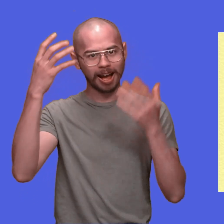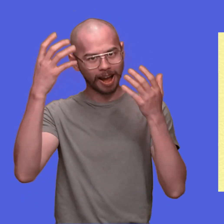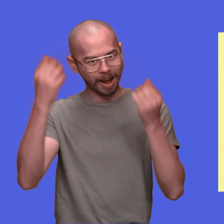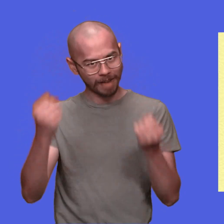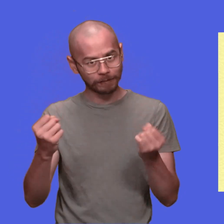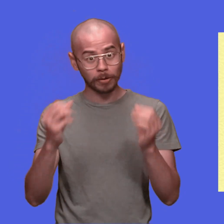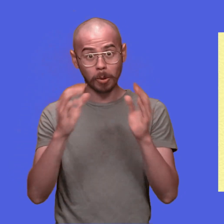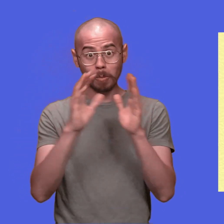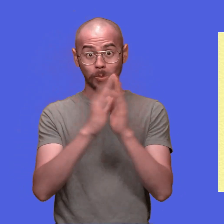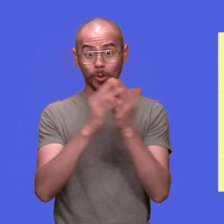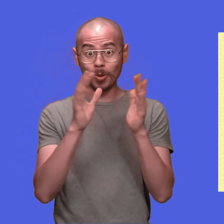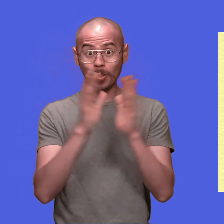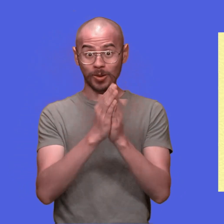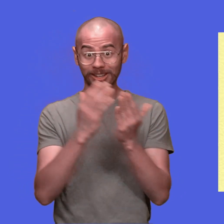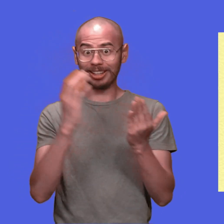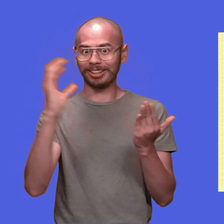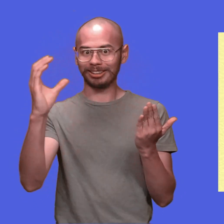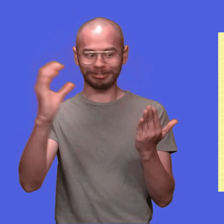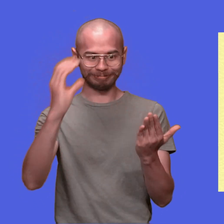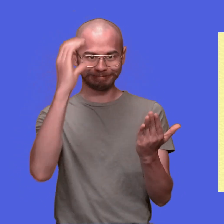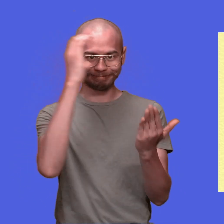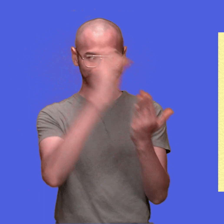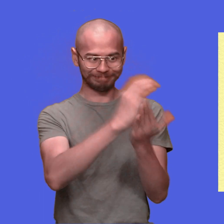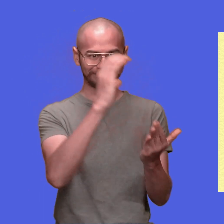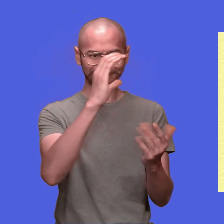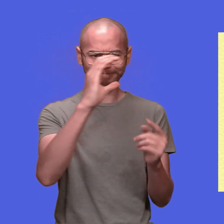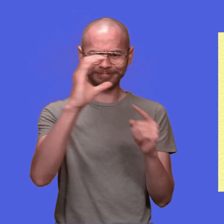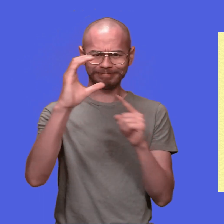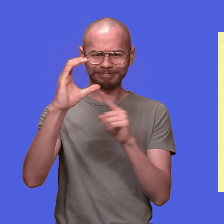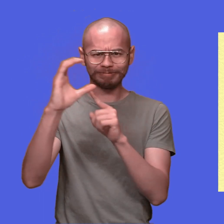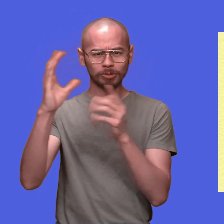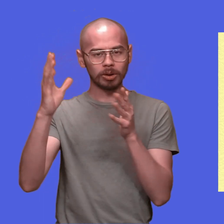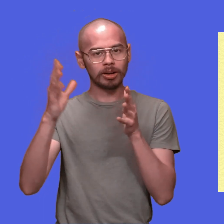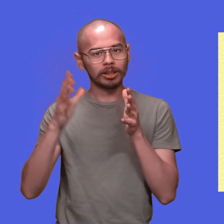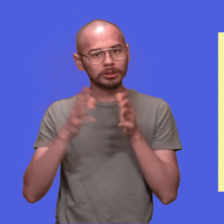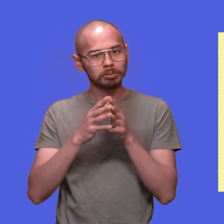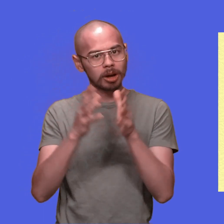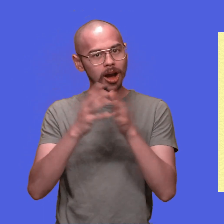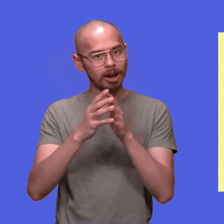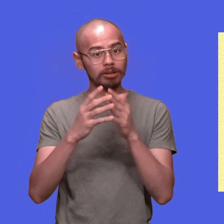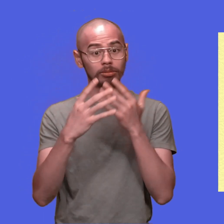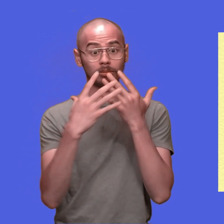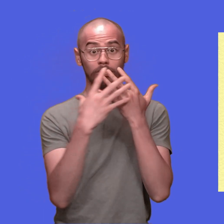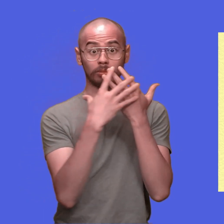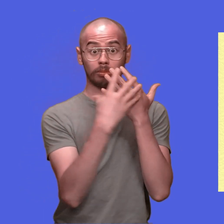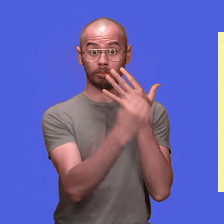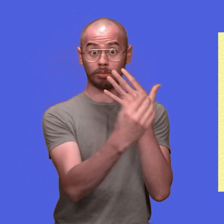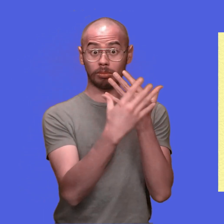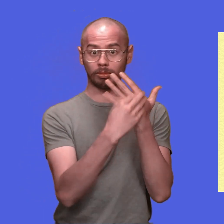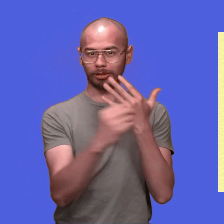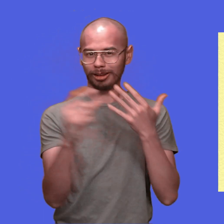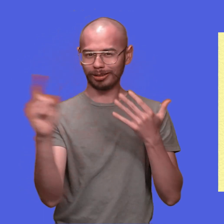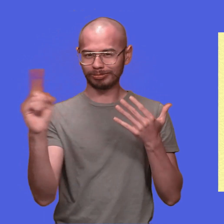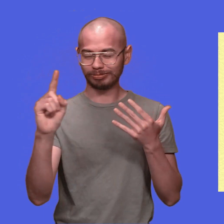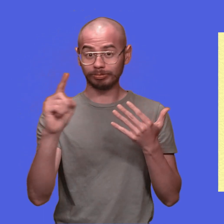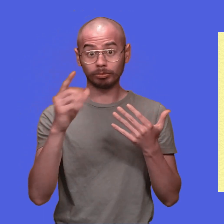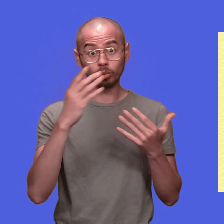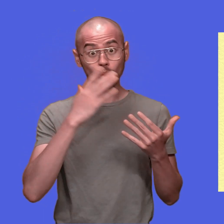different licenses which will be explained in more detail next. Image 3. Copyright. In most countries,